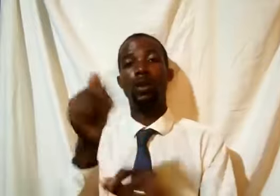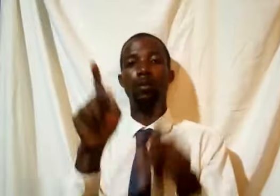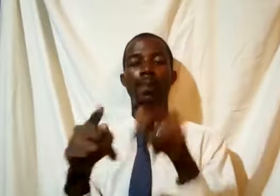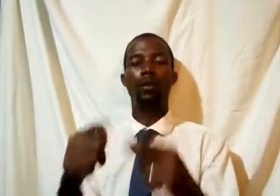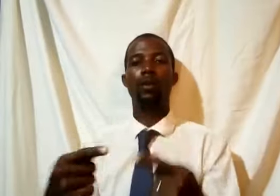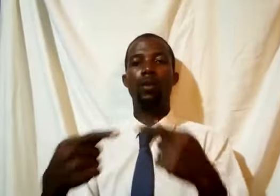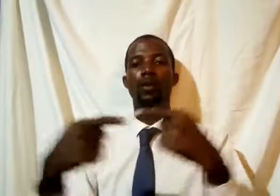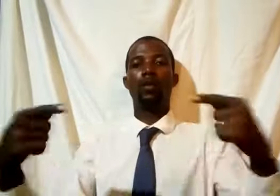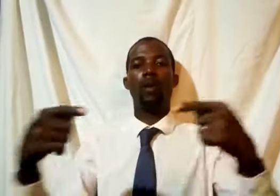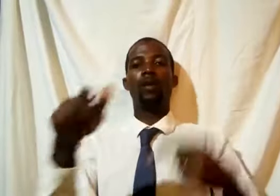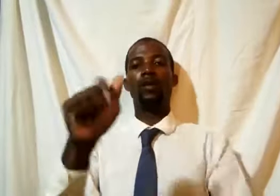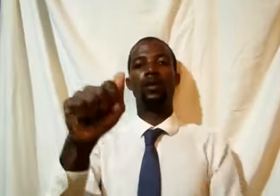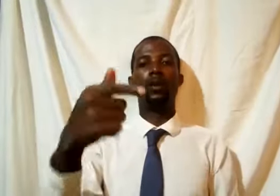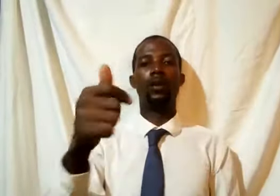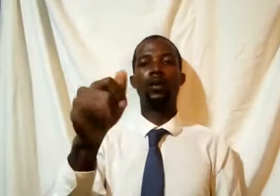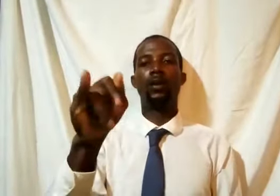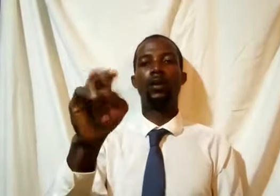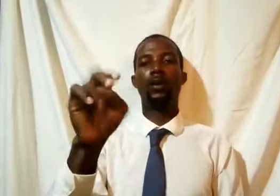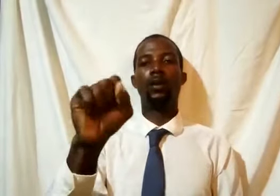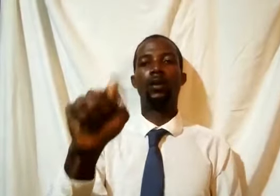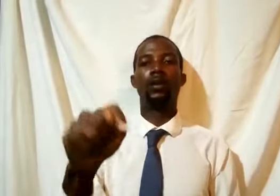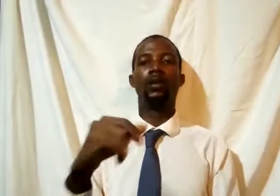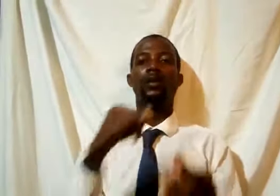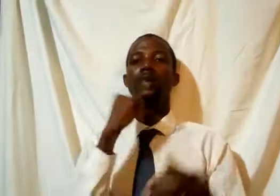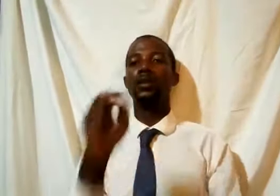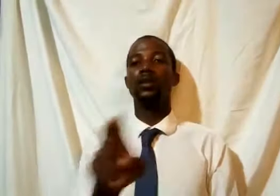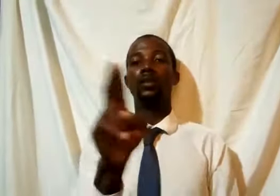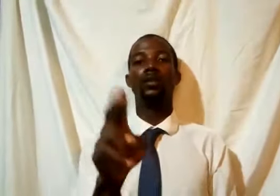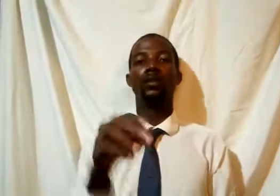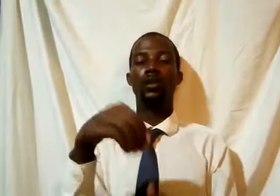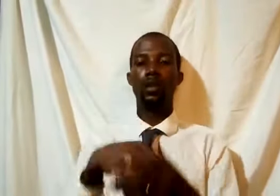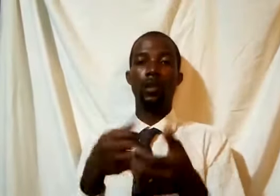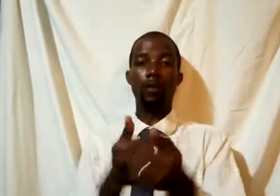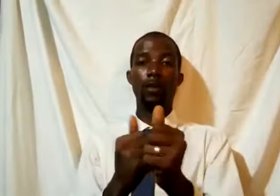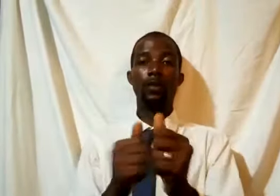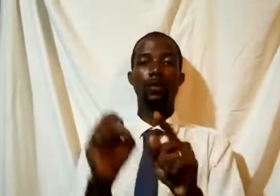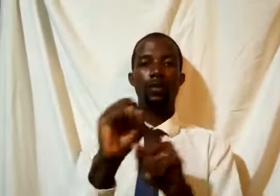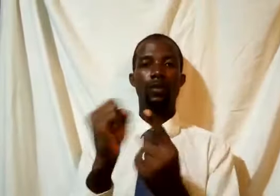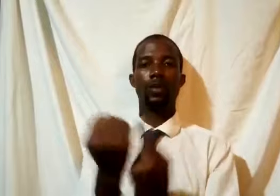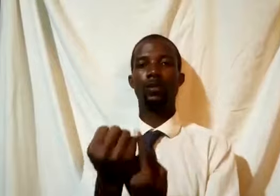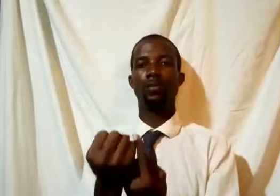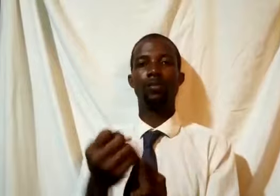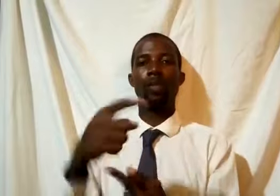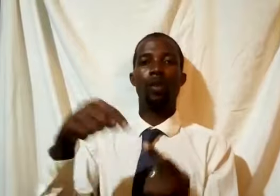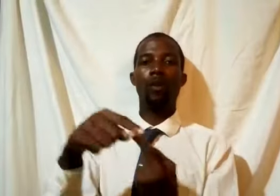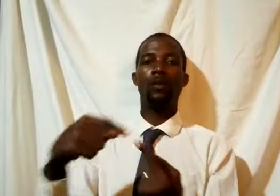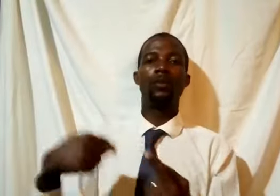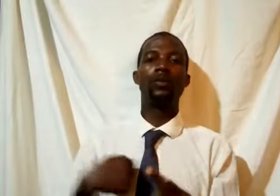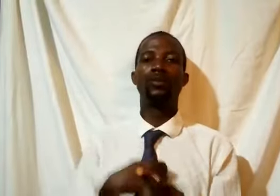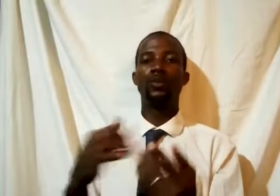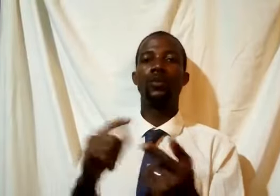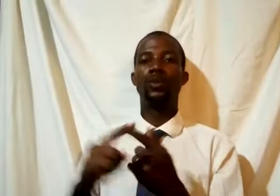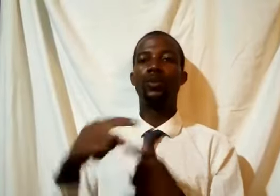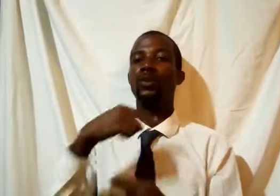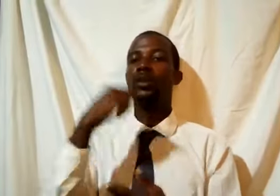Against is used in the following situations. 1. When we want to say that someone does not approve of